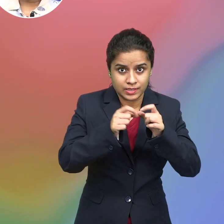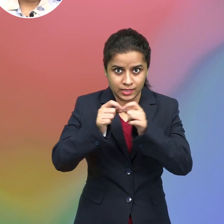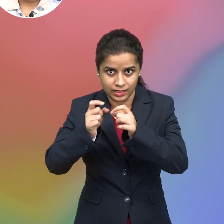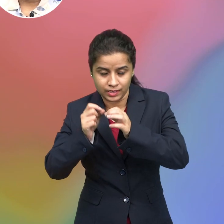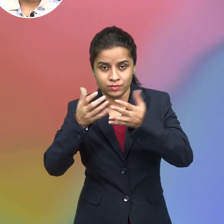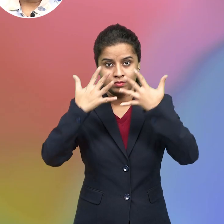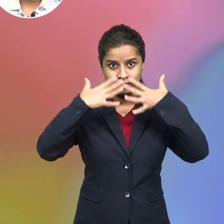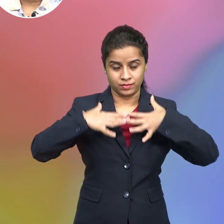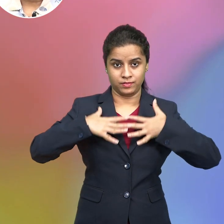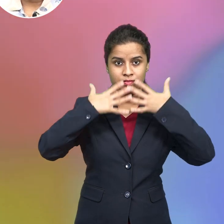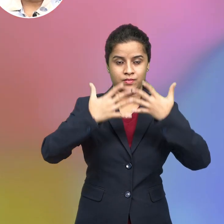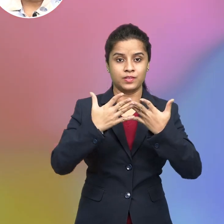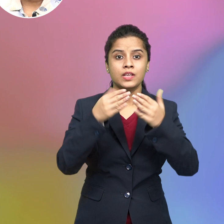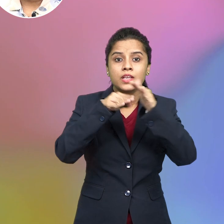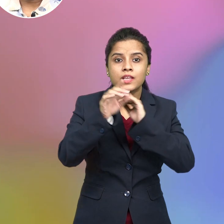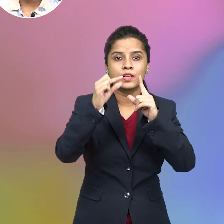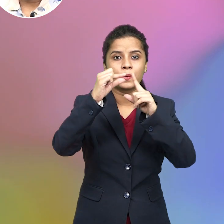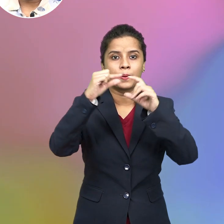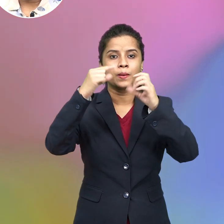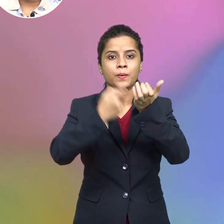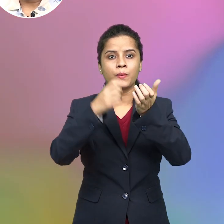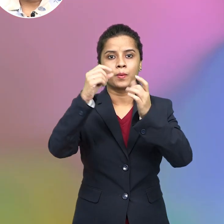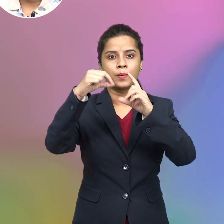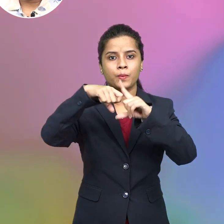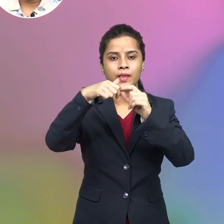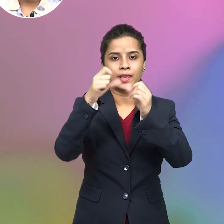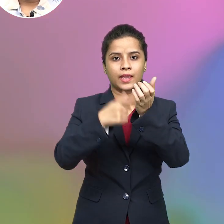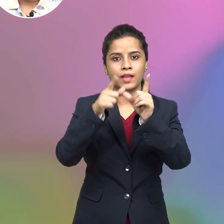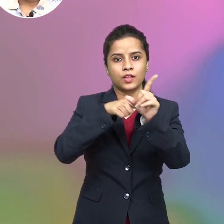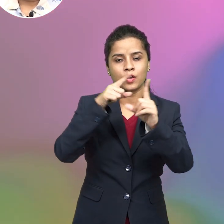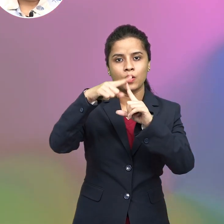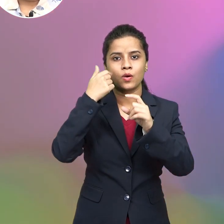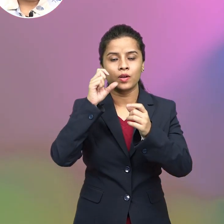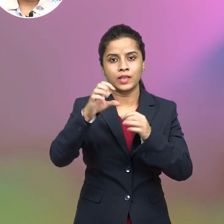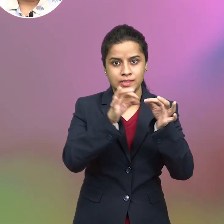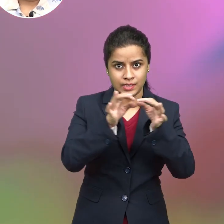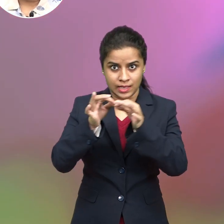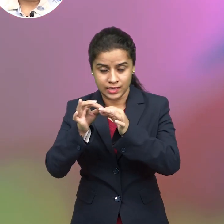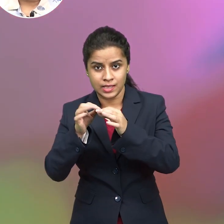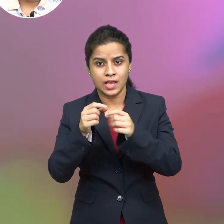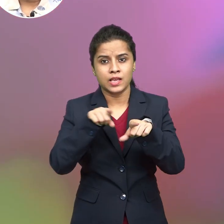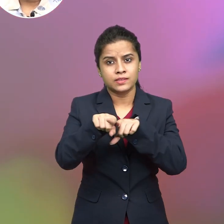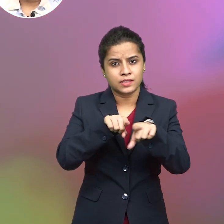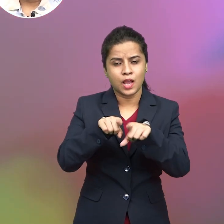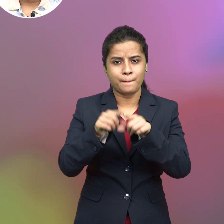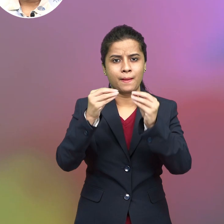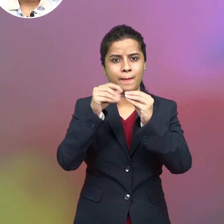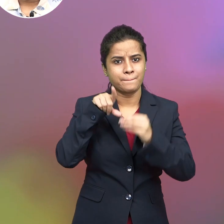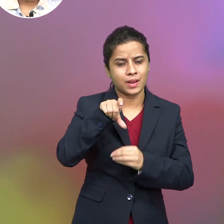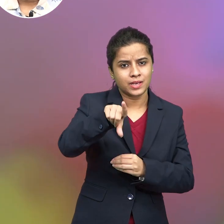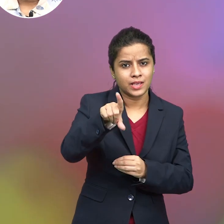Cellular respiration in prokaryotic cells like bacteria occurs within the cytoplasm.